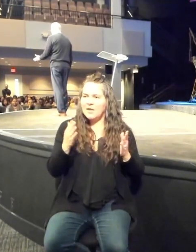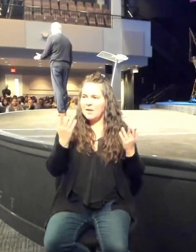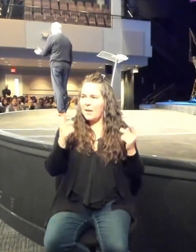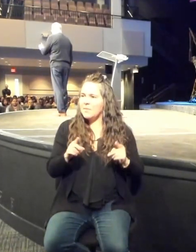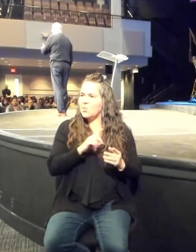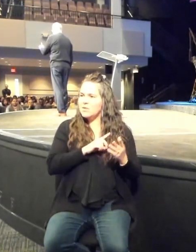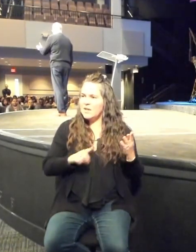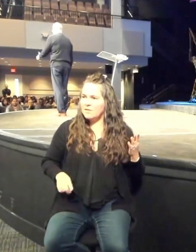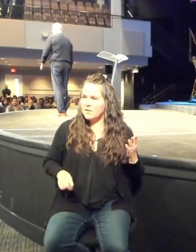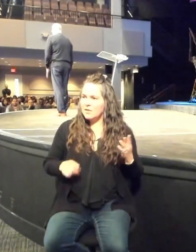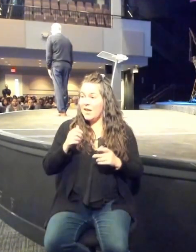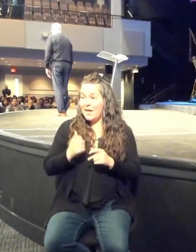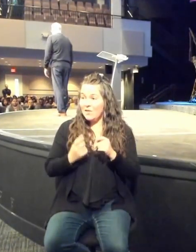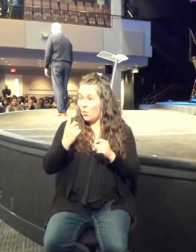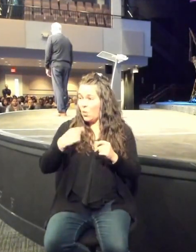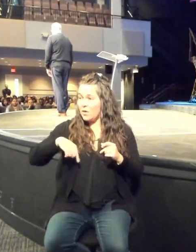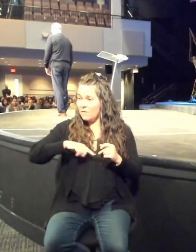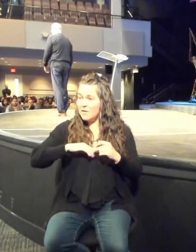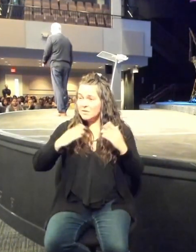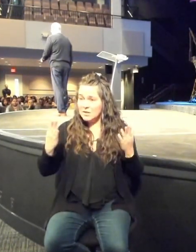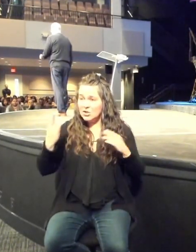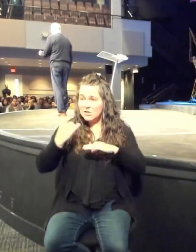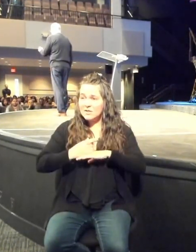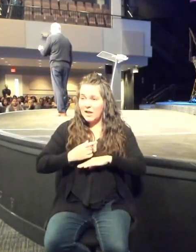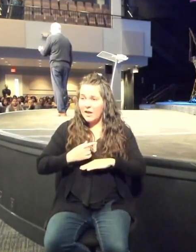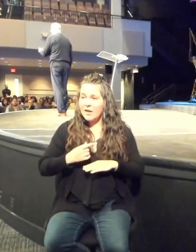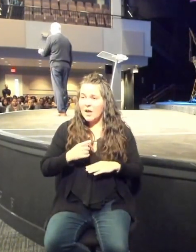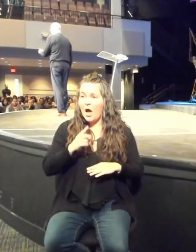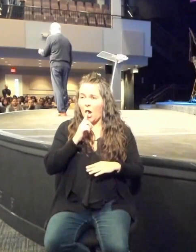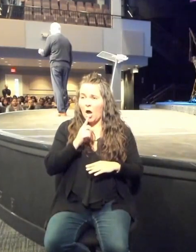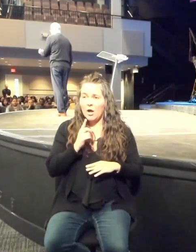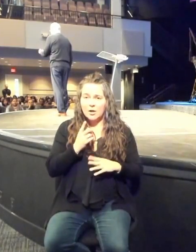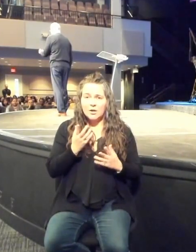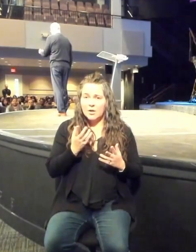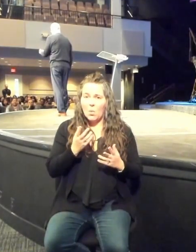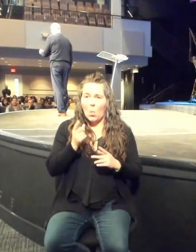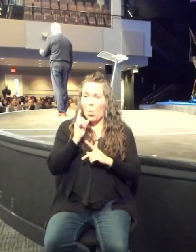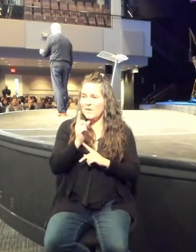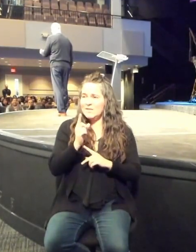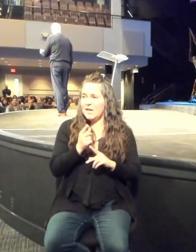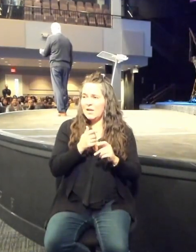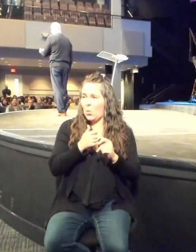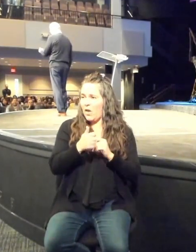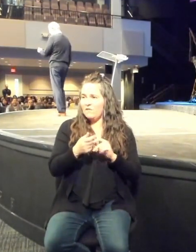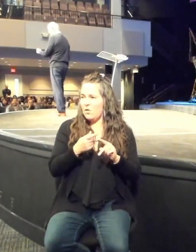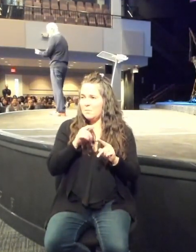today, every one of us here today are about a second away from stupid. Okay.